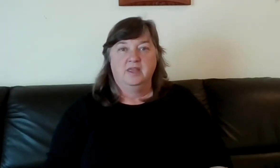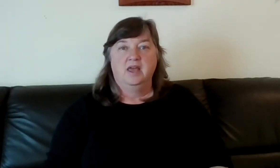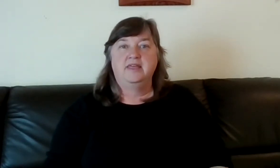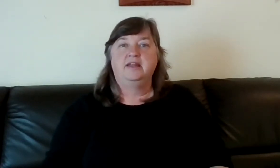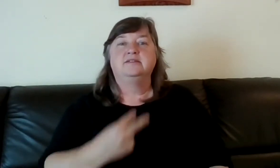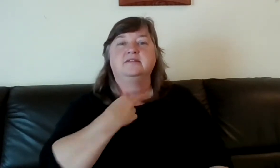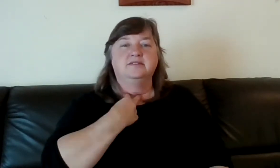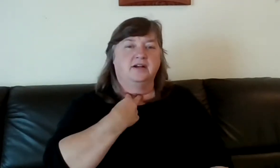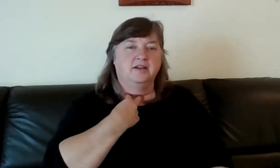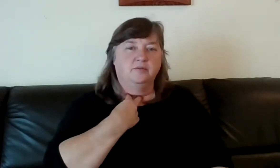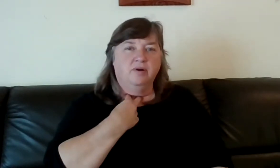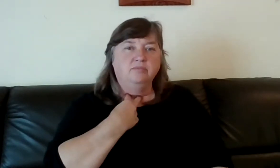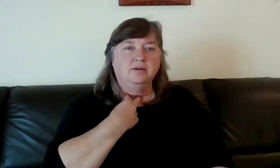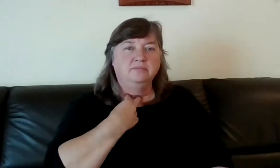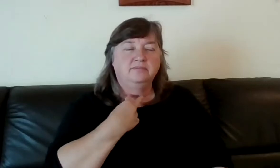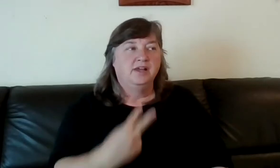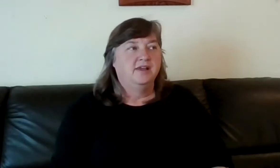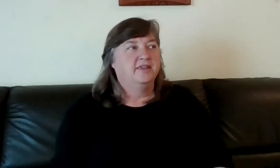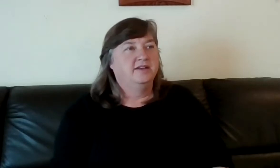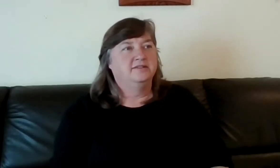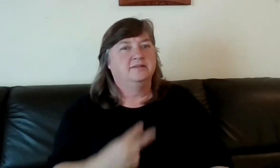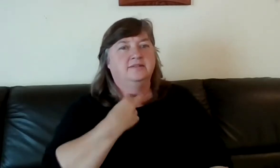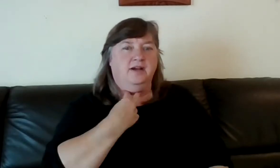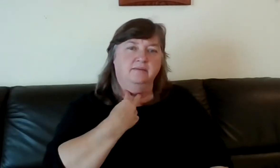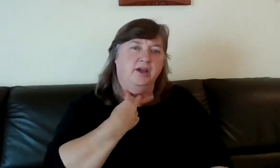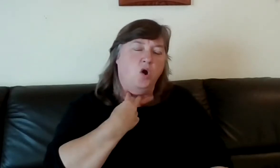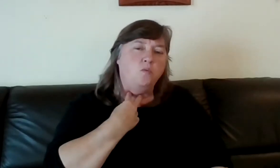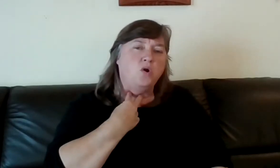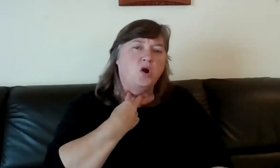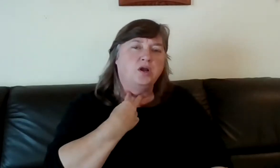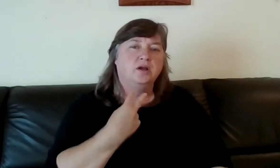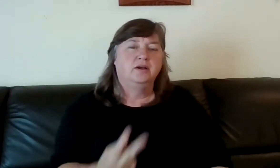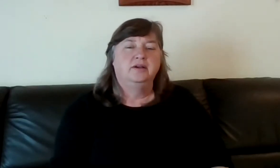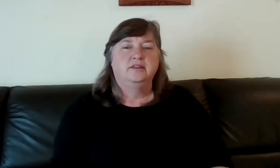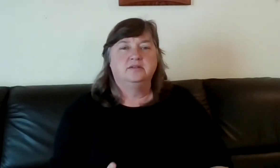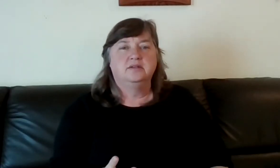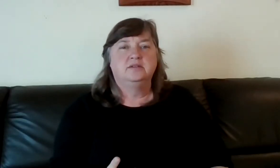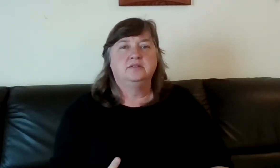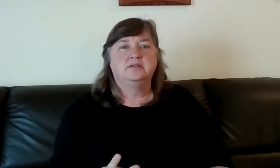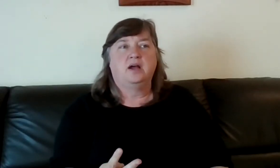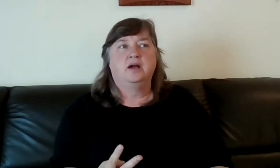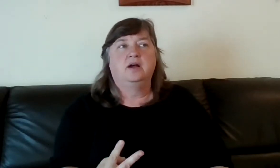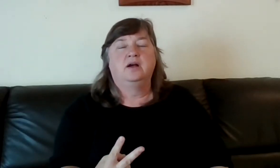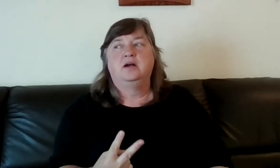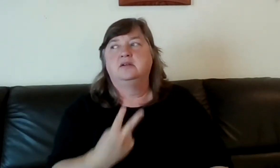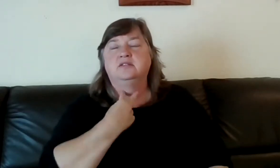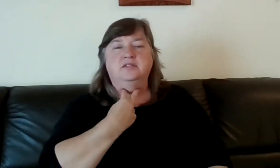And that is stuck on a problem. That is stuck on my homework. This is stuck